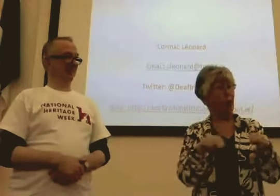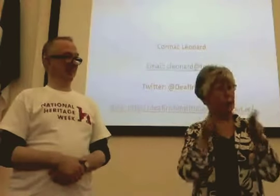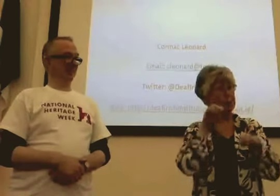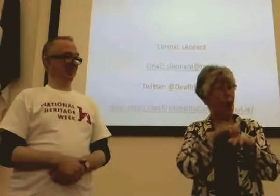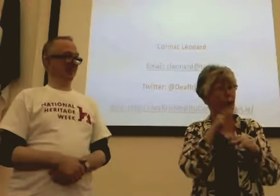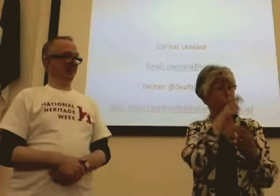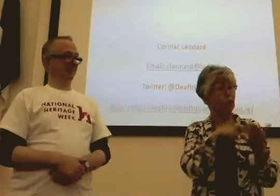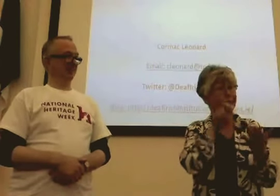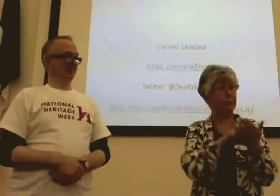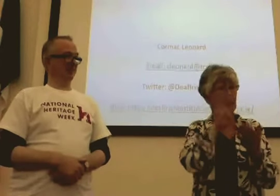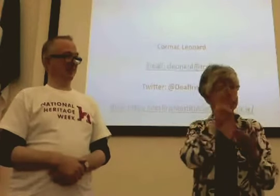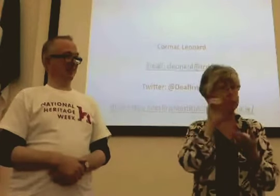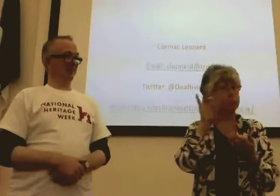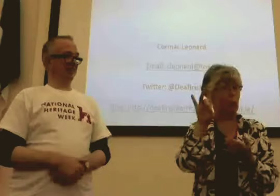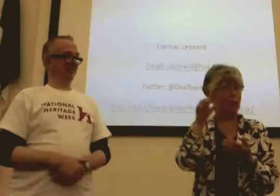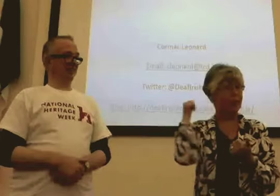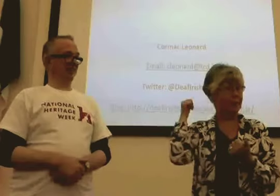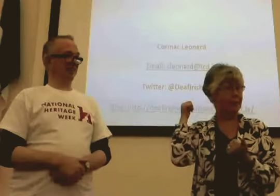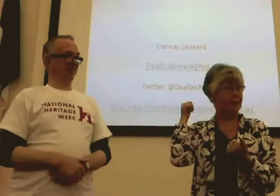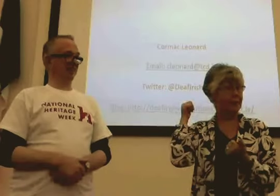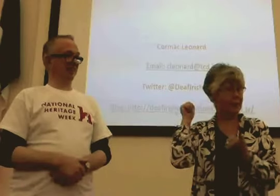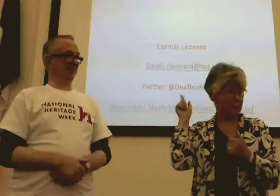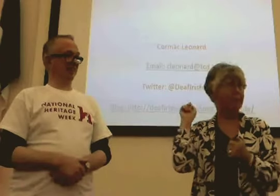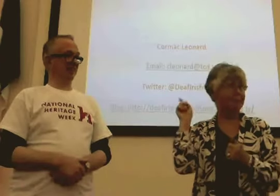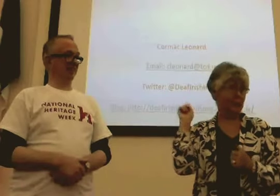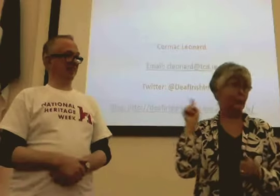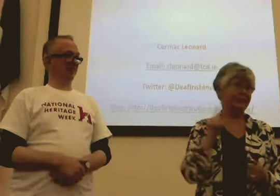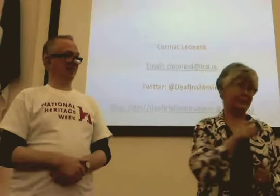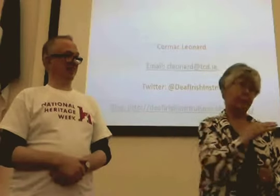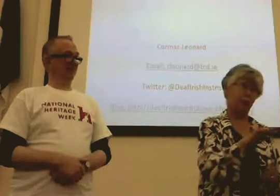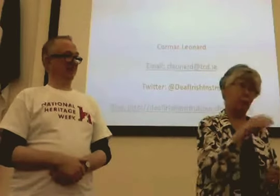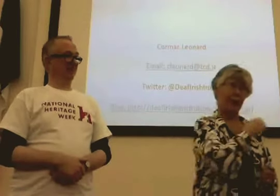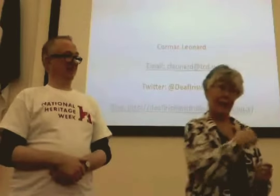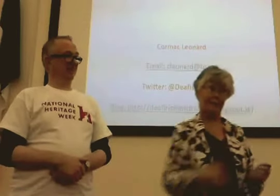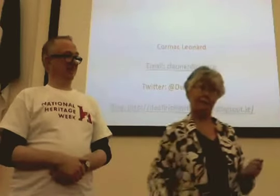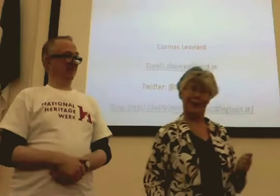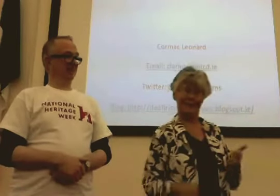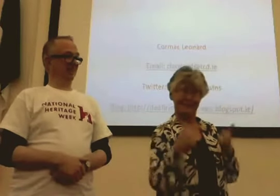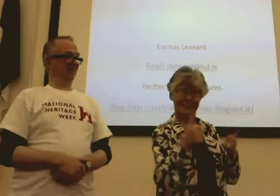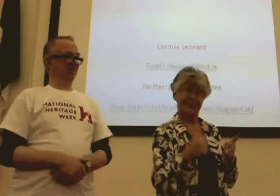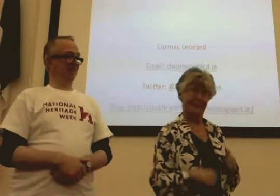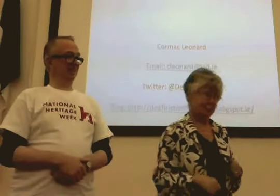of unregistered book. So, he from Hanapan.